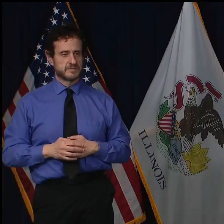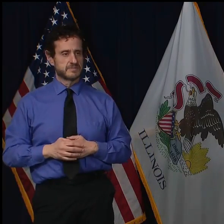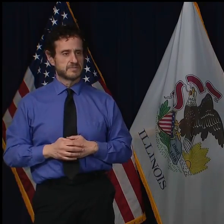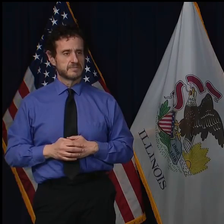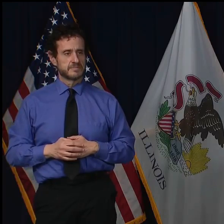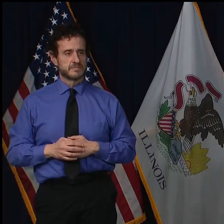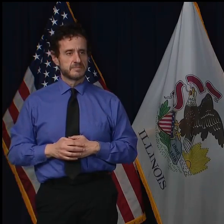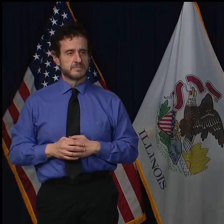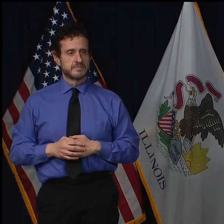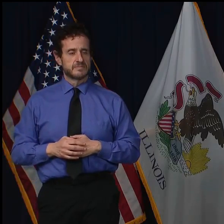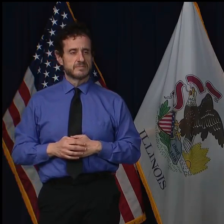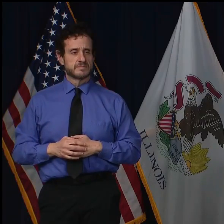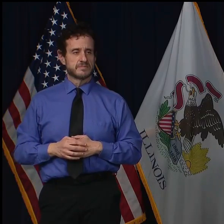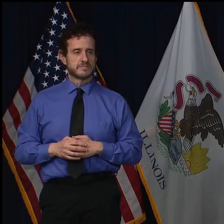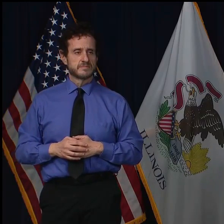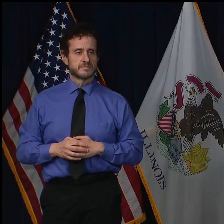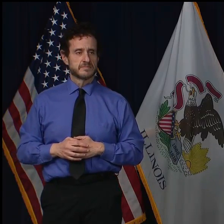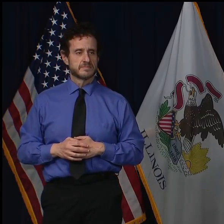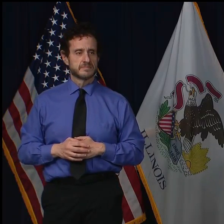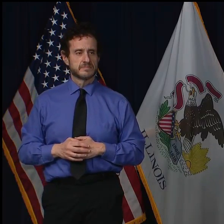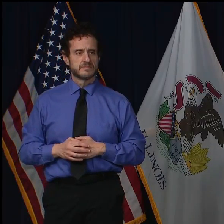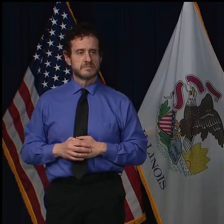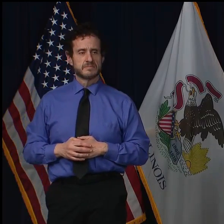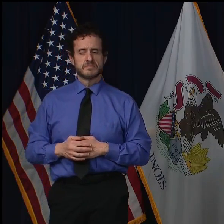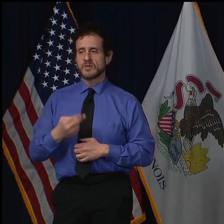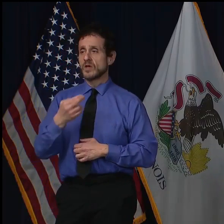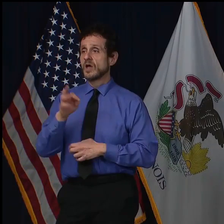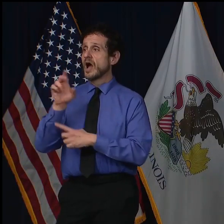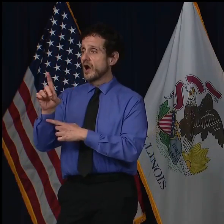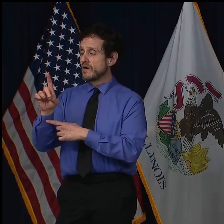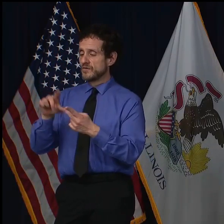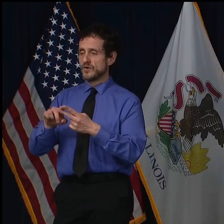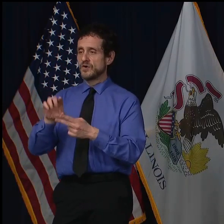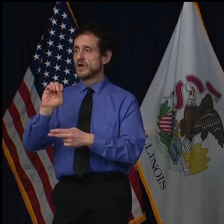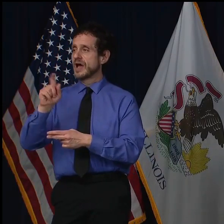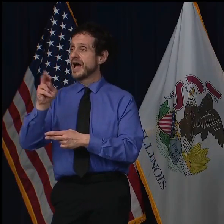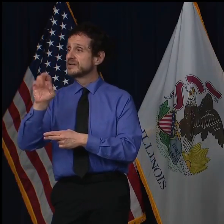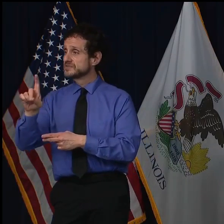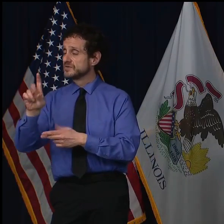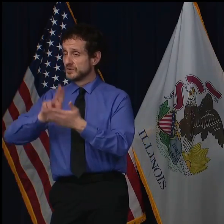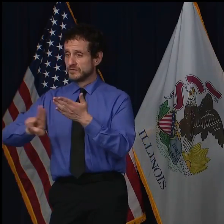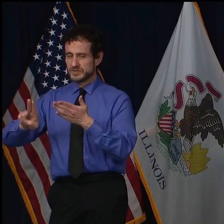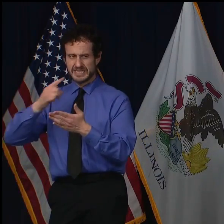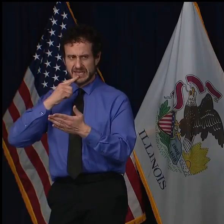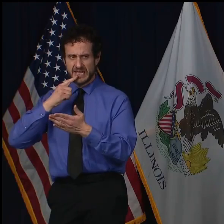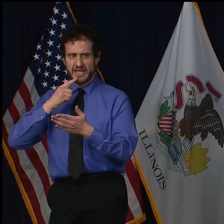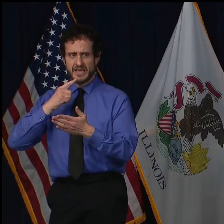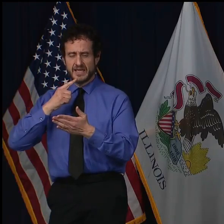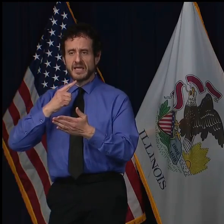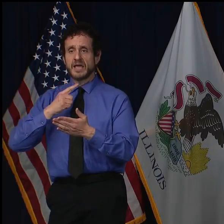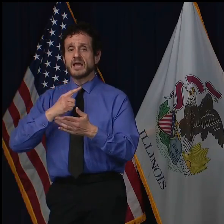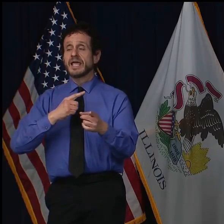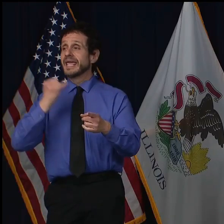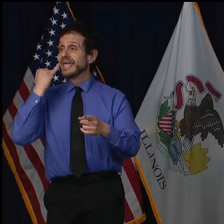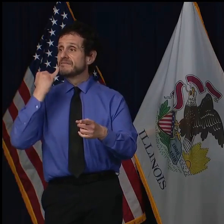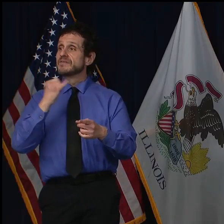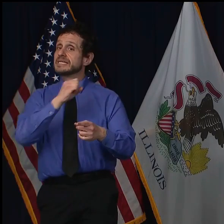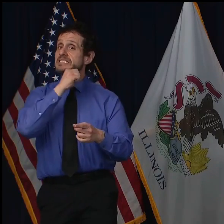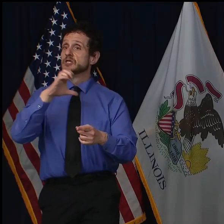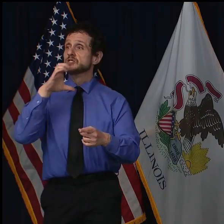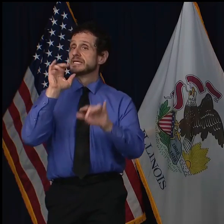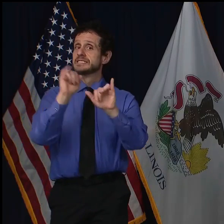Amy Jacobson, WIND Radio. Citing many studies by Harvard and Oxford, they suggest that a targeted lockdown of the elderly and those